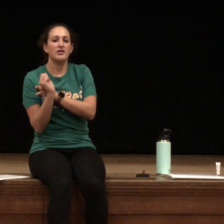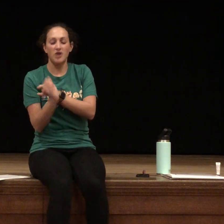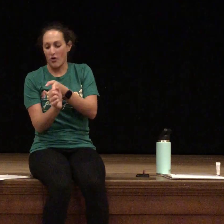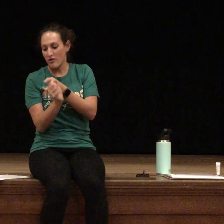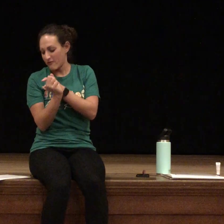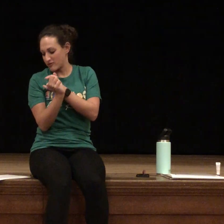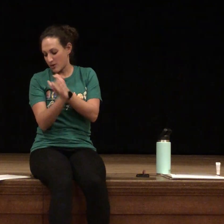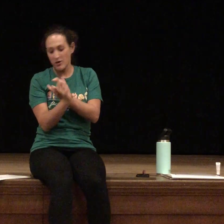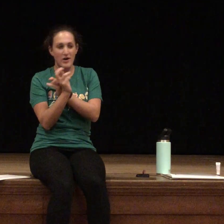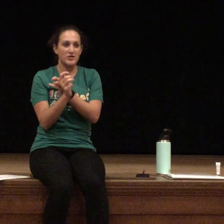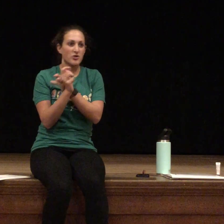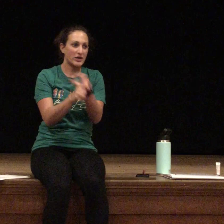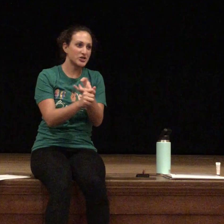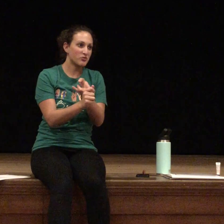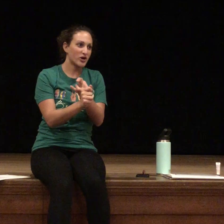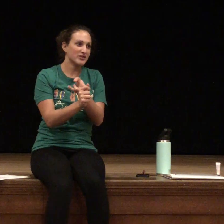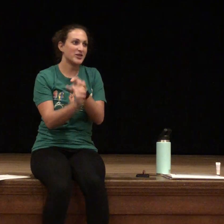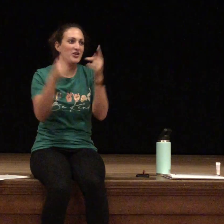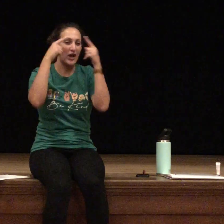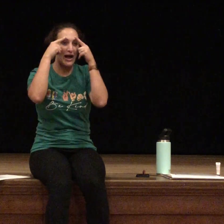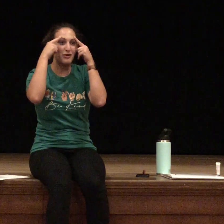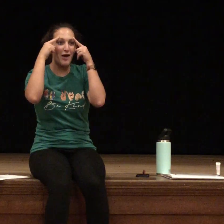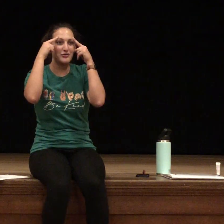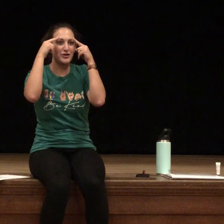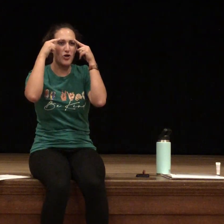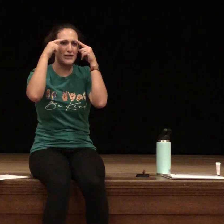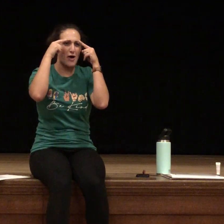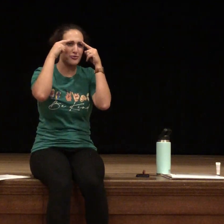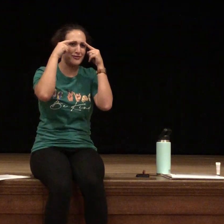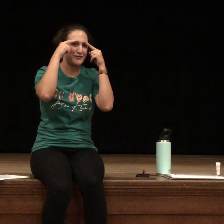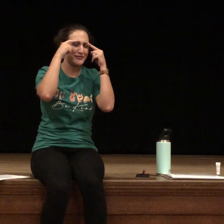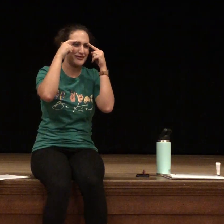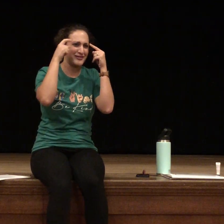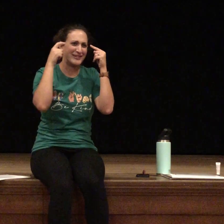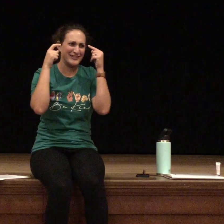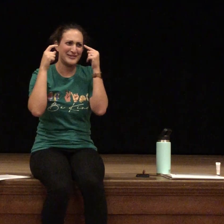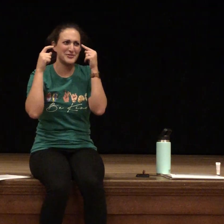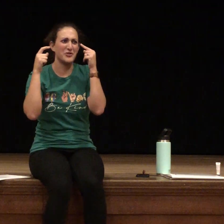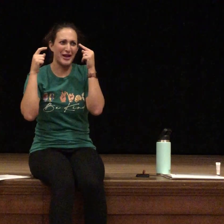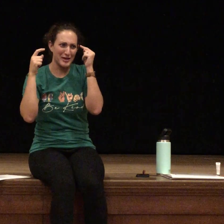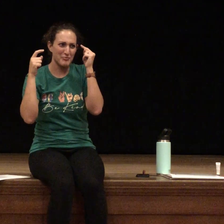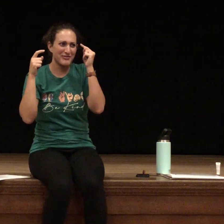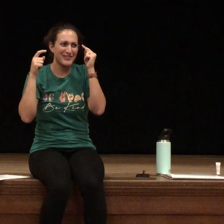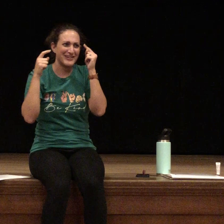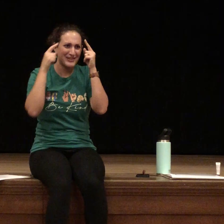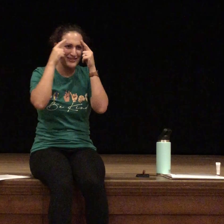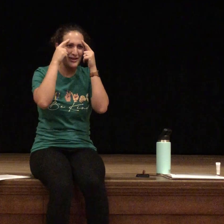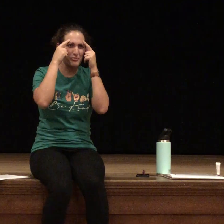So for WH question words, your eyebrows are down. So yeah, get